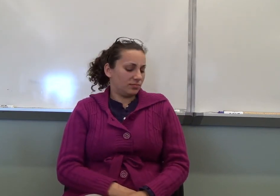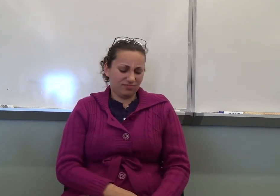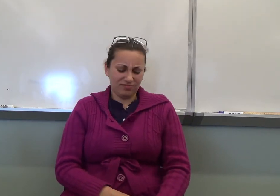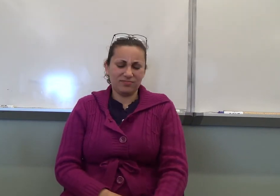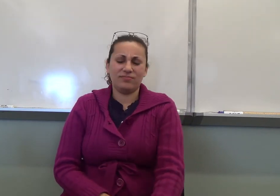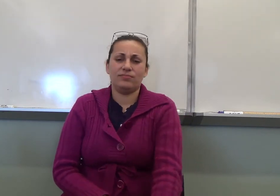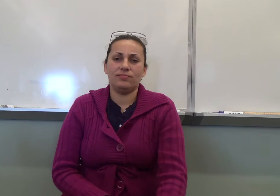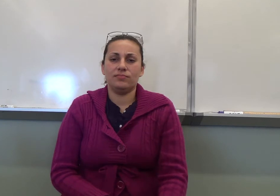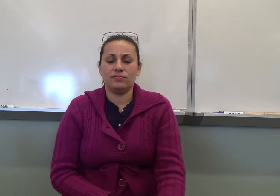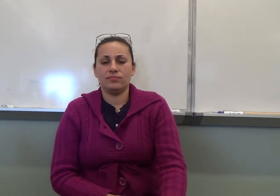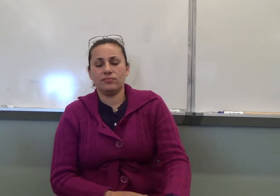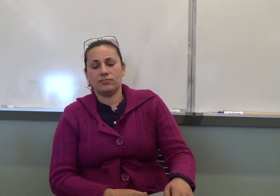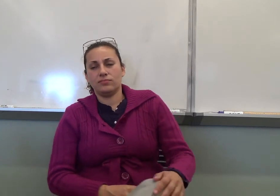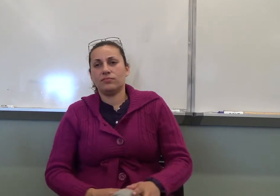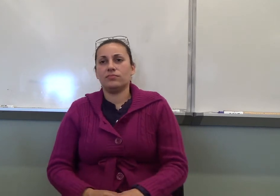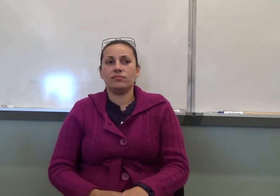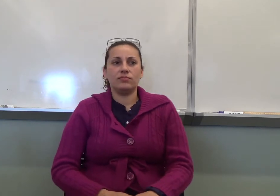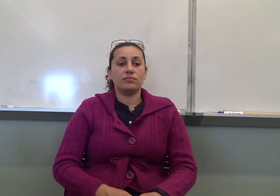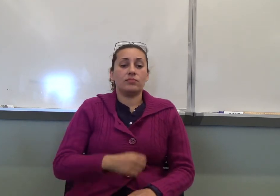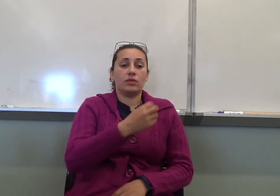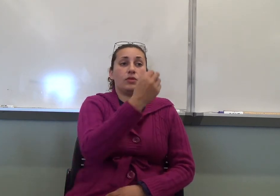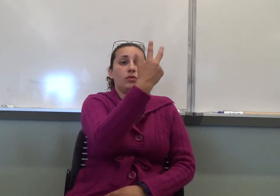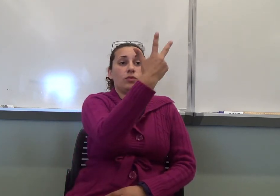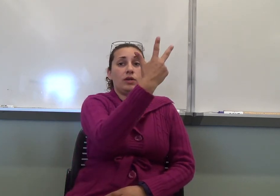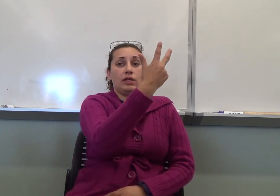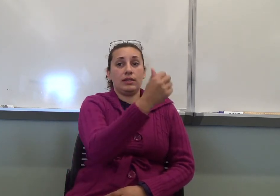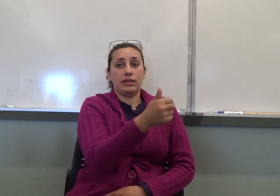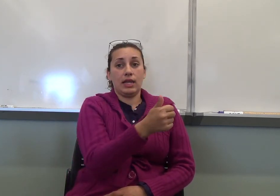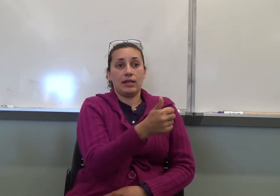3/10 subtract a minus 7/30.